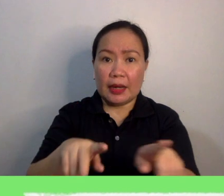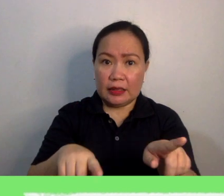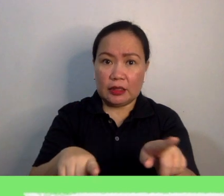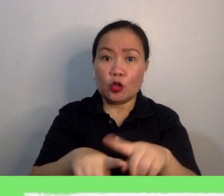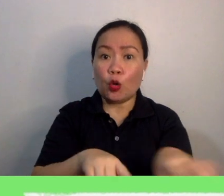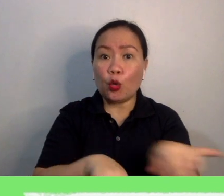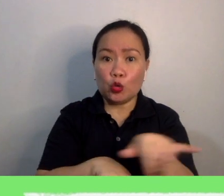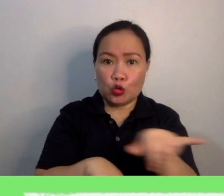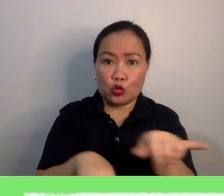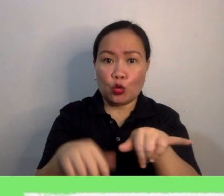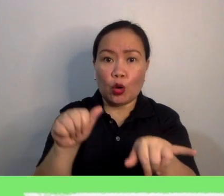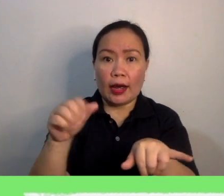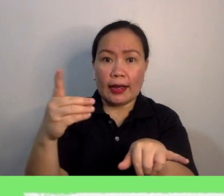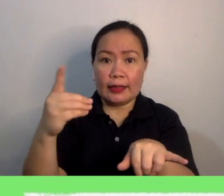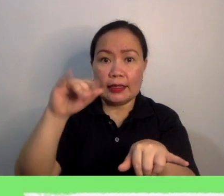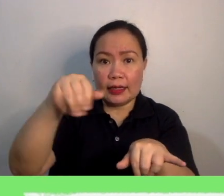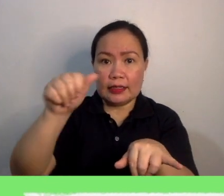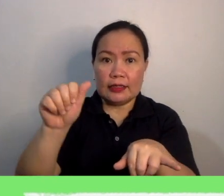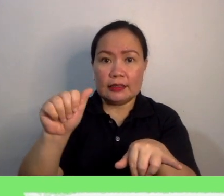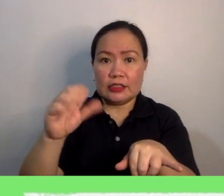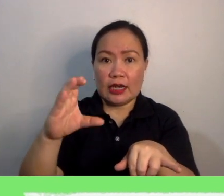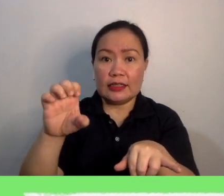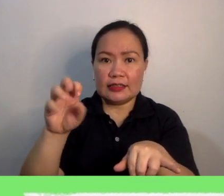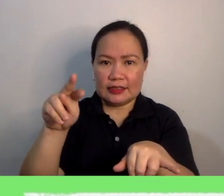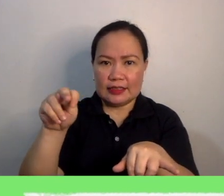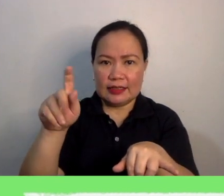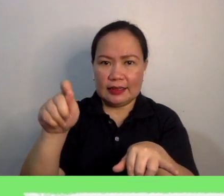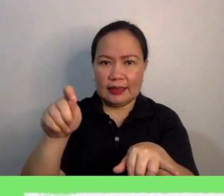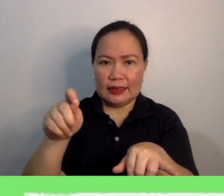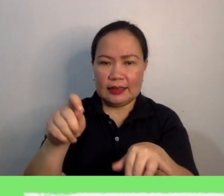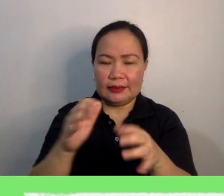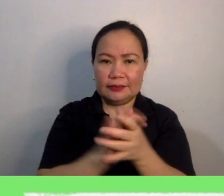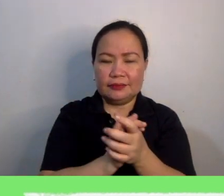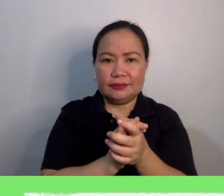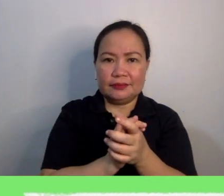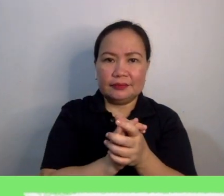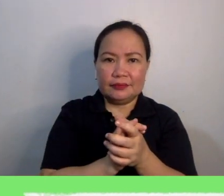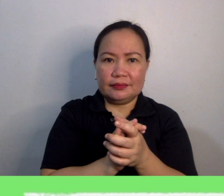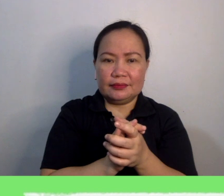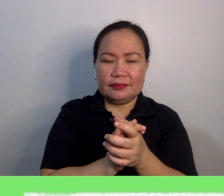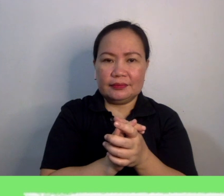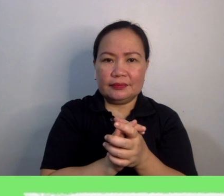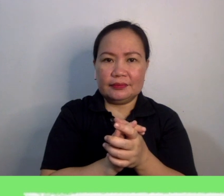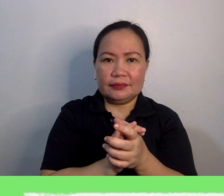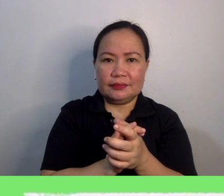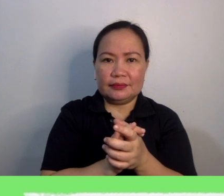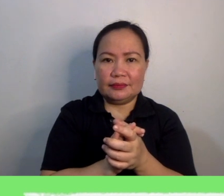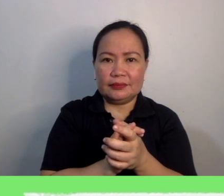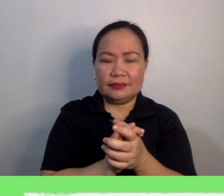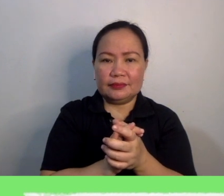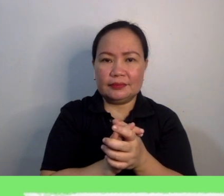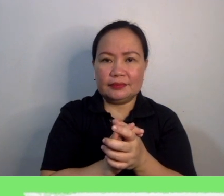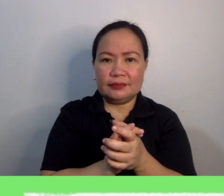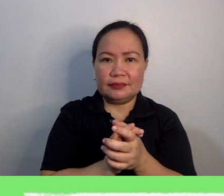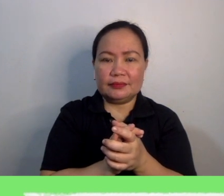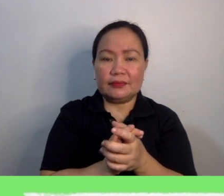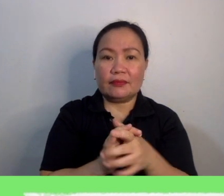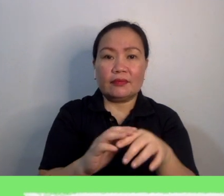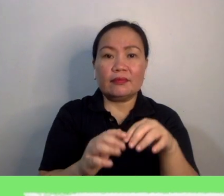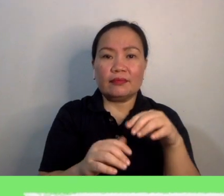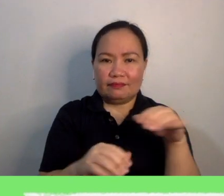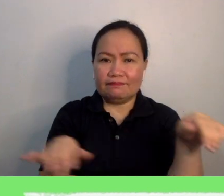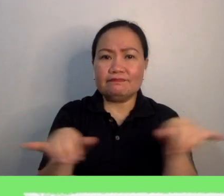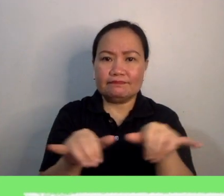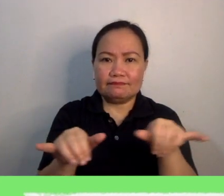nakikita na natin yung relationship ng angle pairs. Okay? That complementary angles can also be